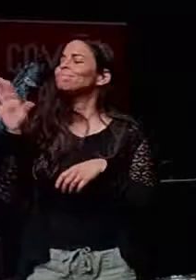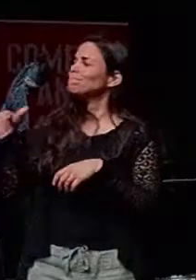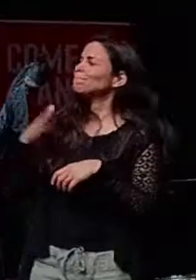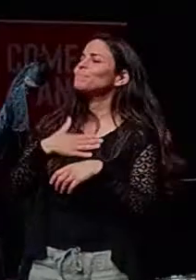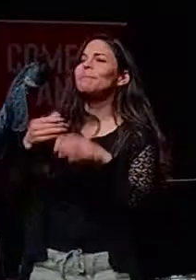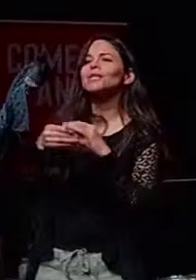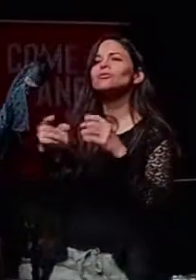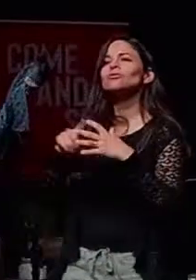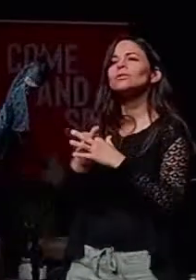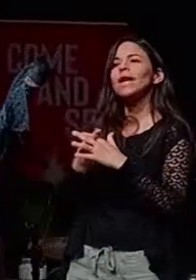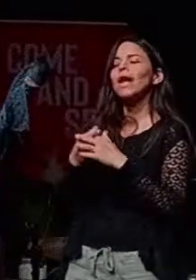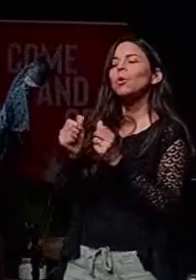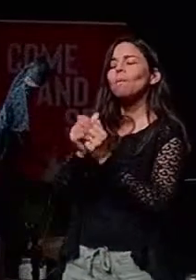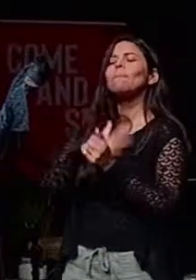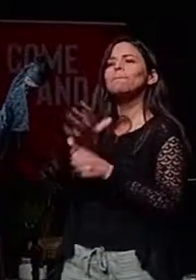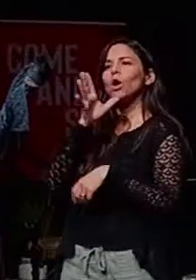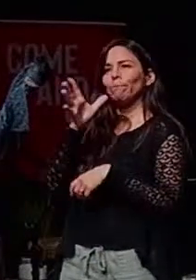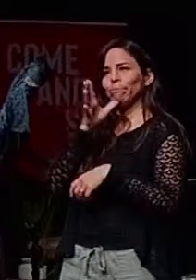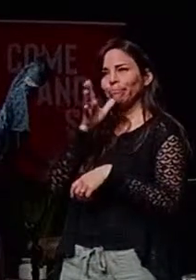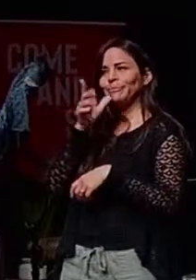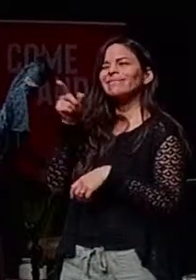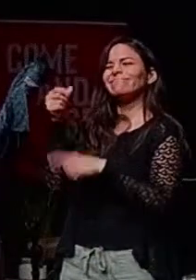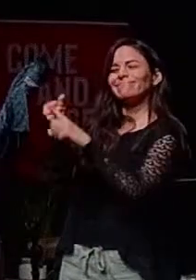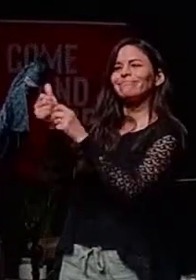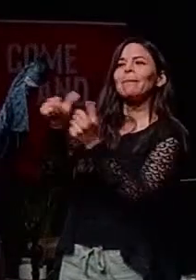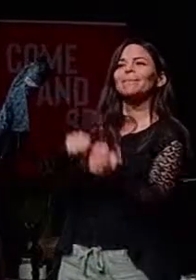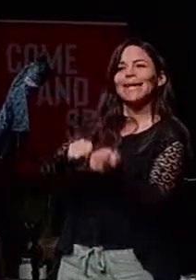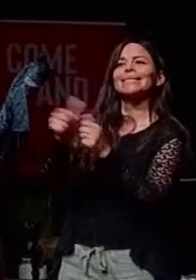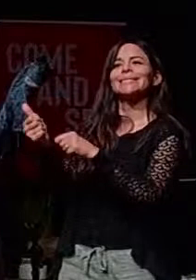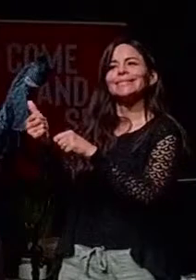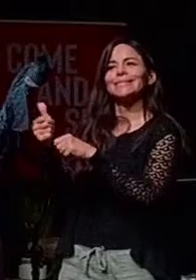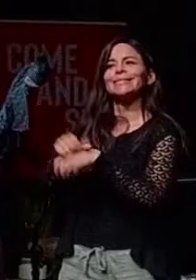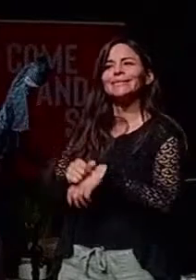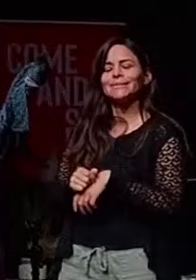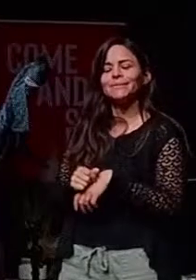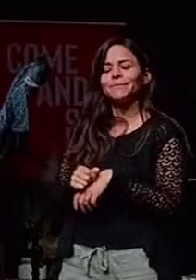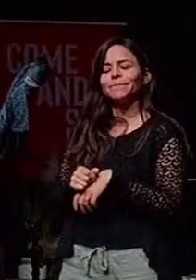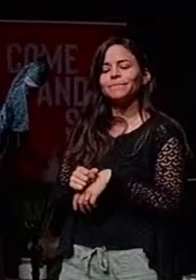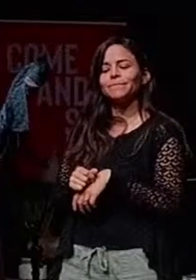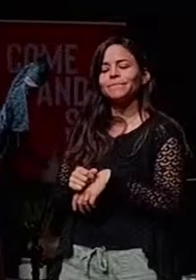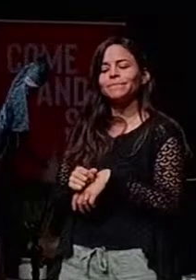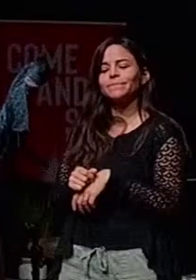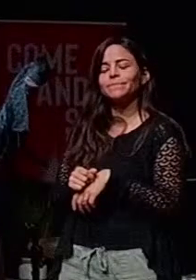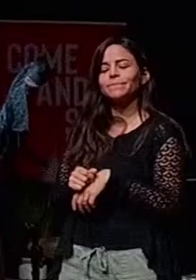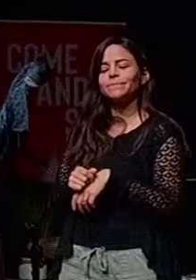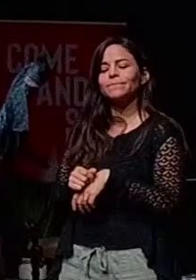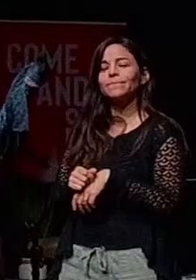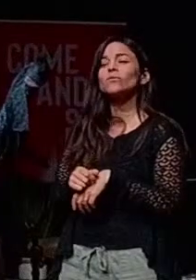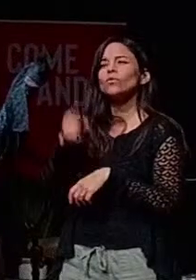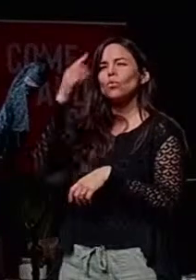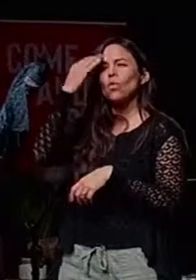My story started with my mom getting baptized in 92, and as you know, like Soviet